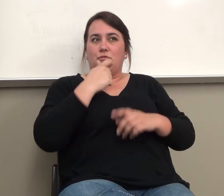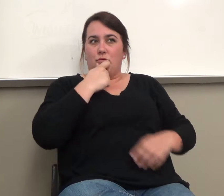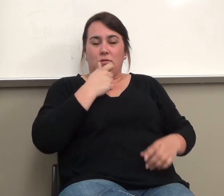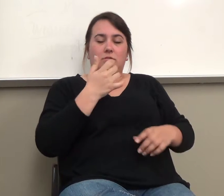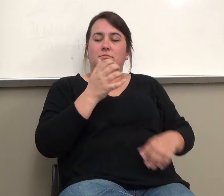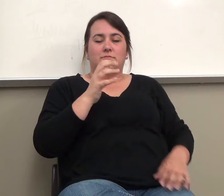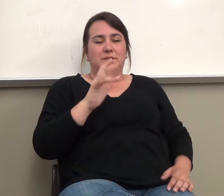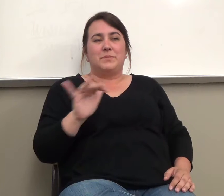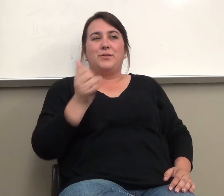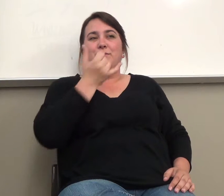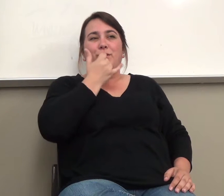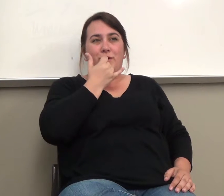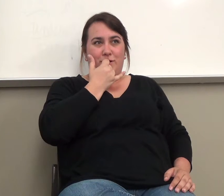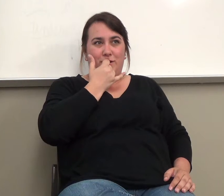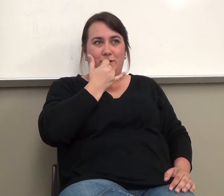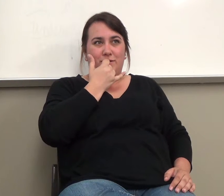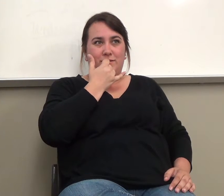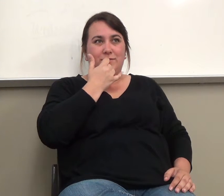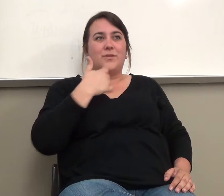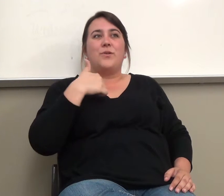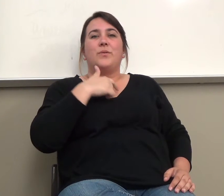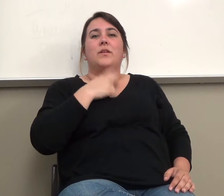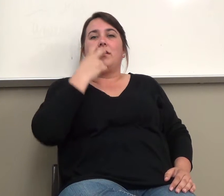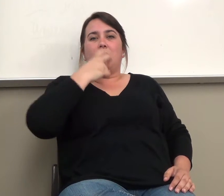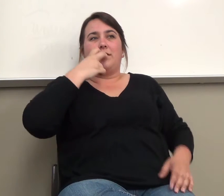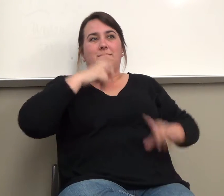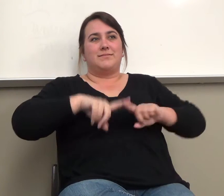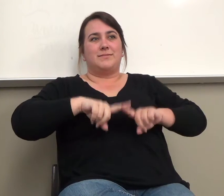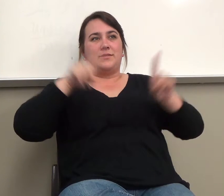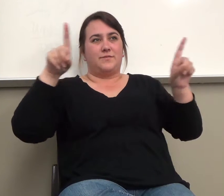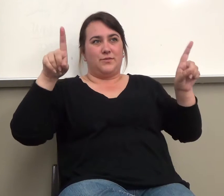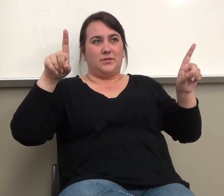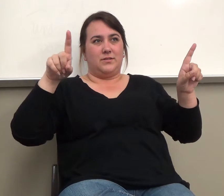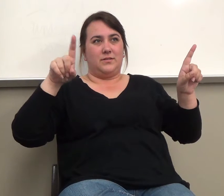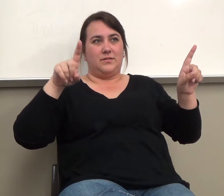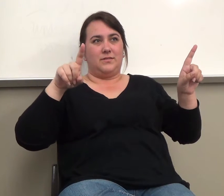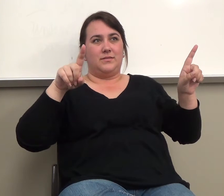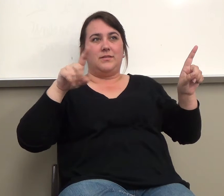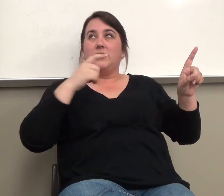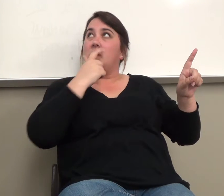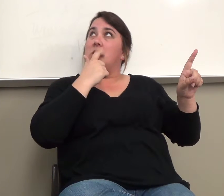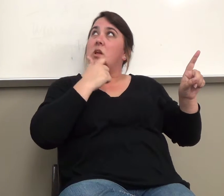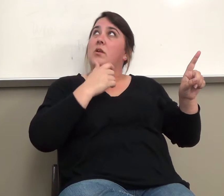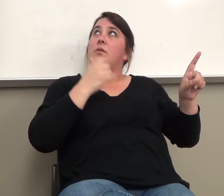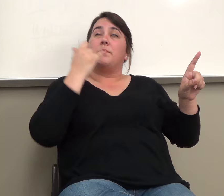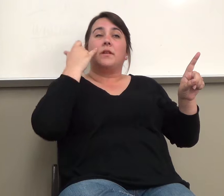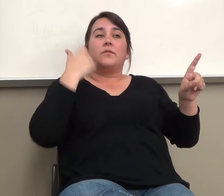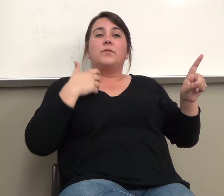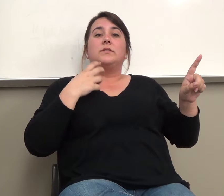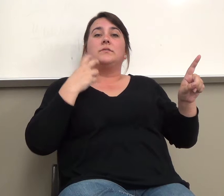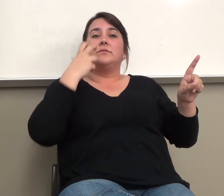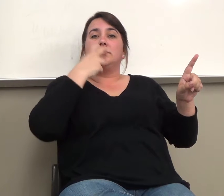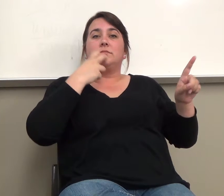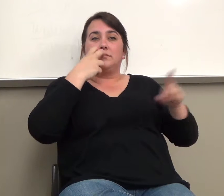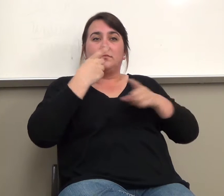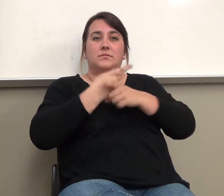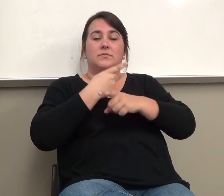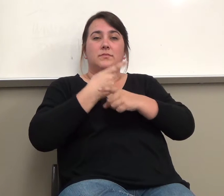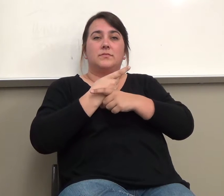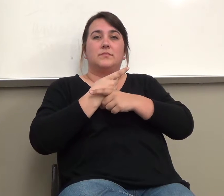don't speak it the way it's spelled. If we did, we'd have to say what?